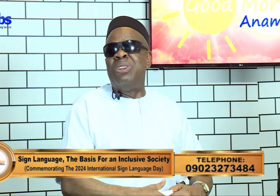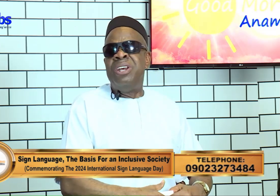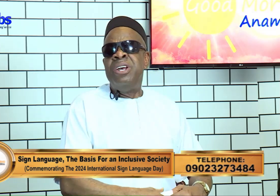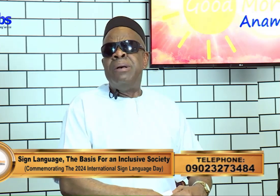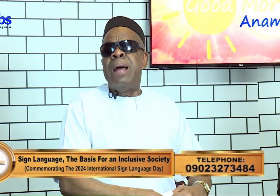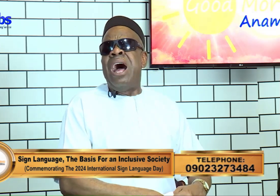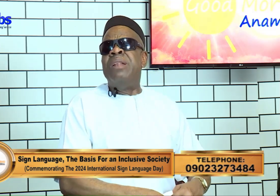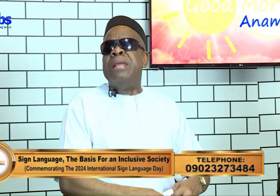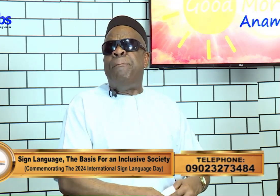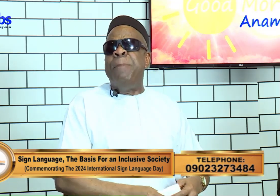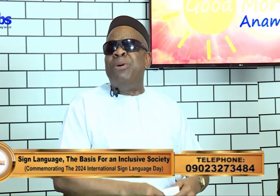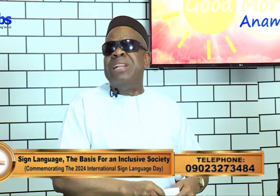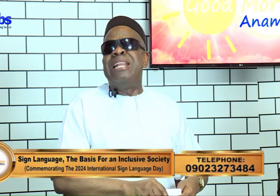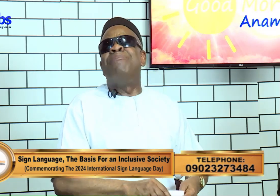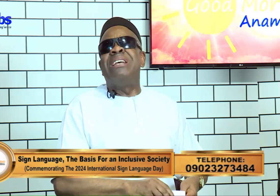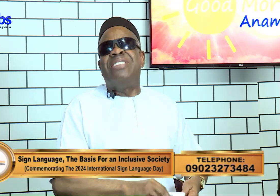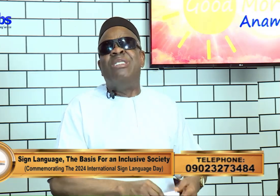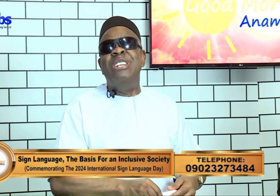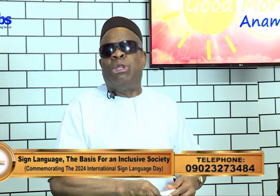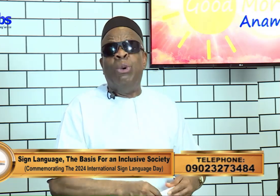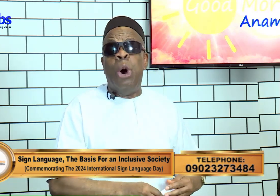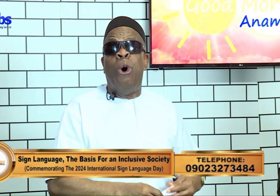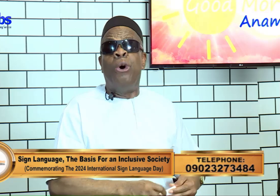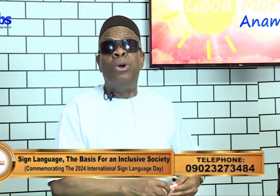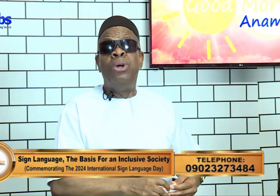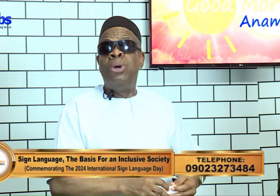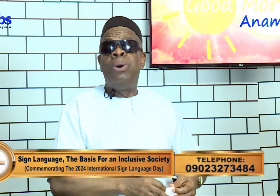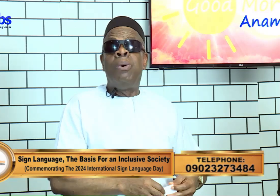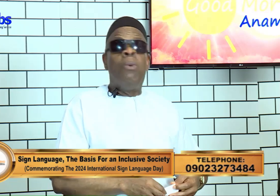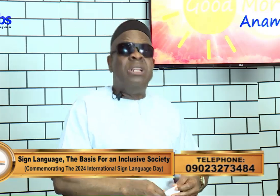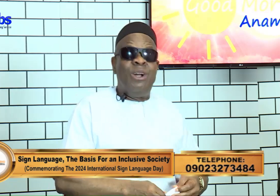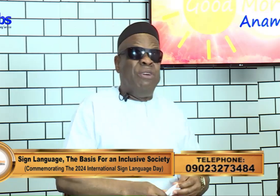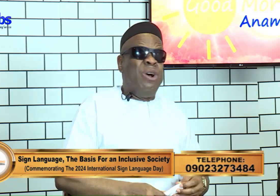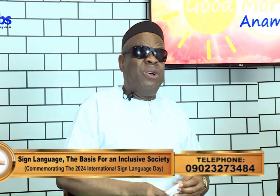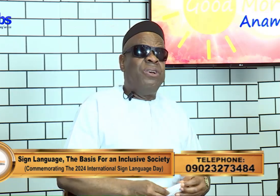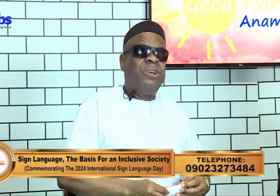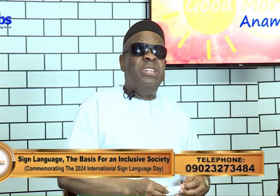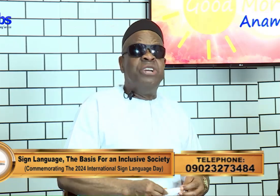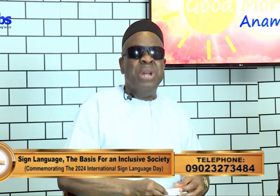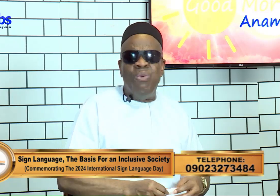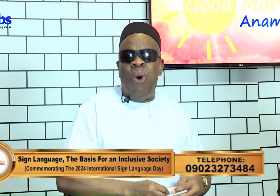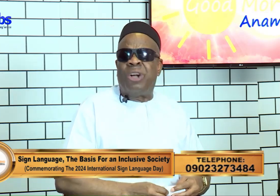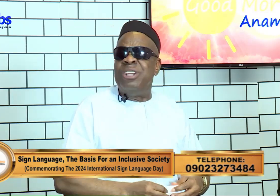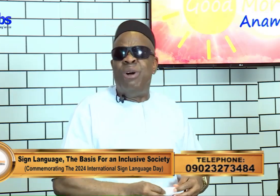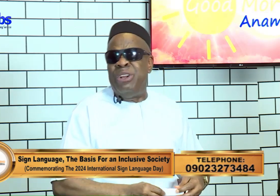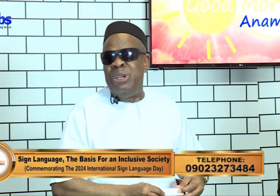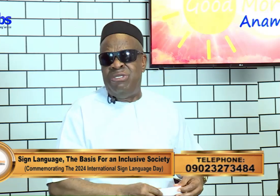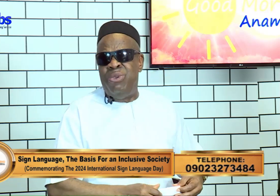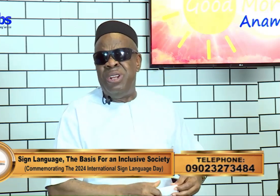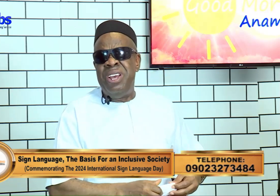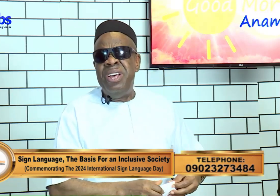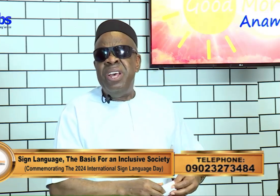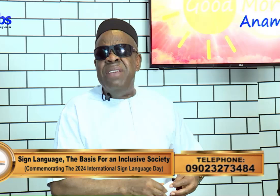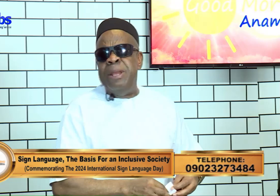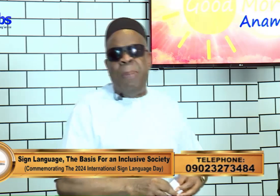solution. The people in Anambra State need to know what the great work the governor is